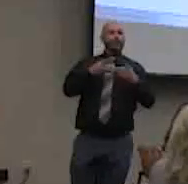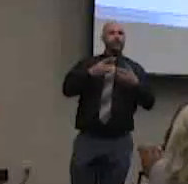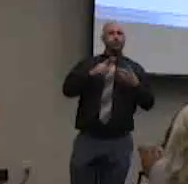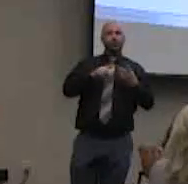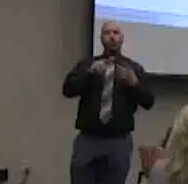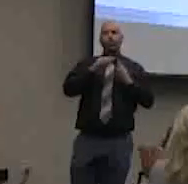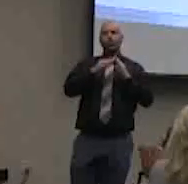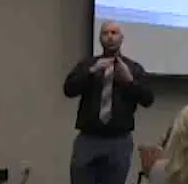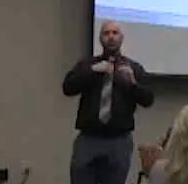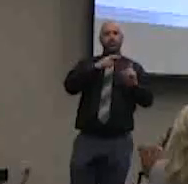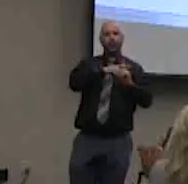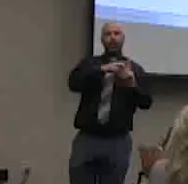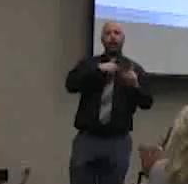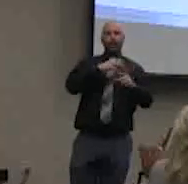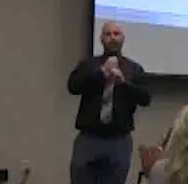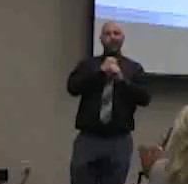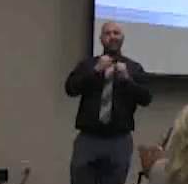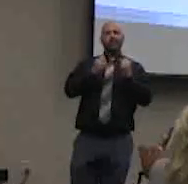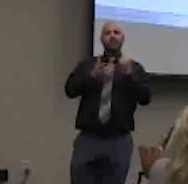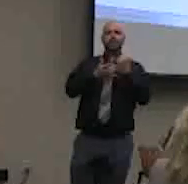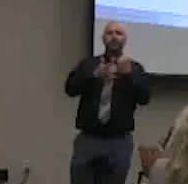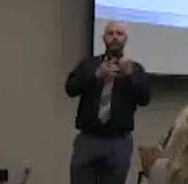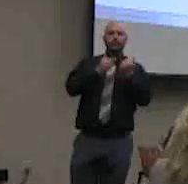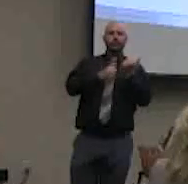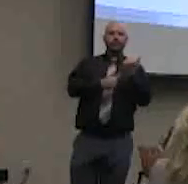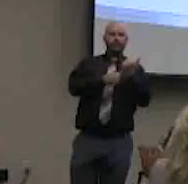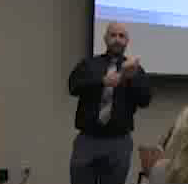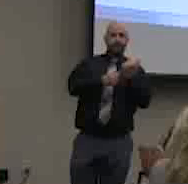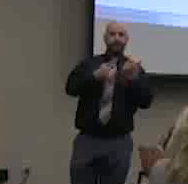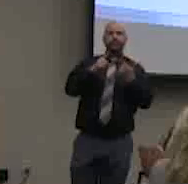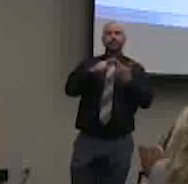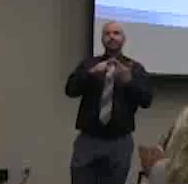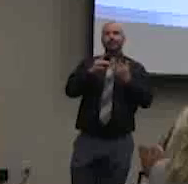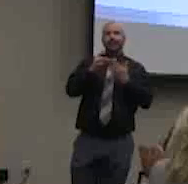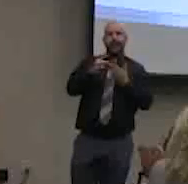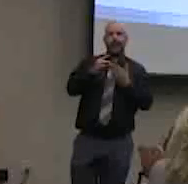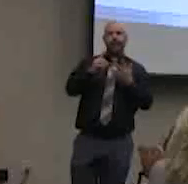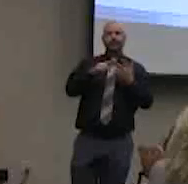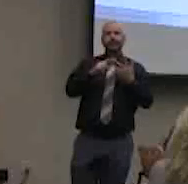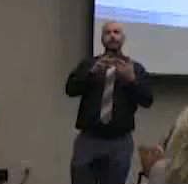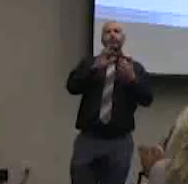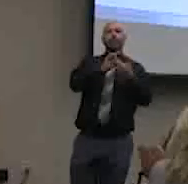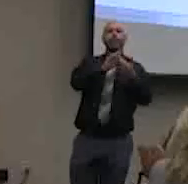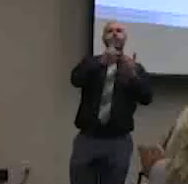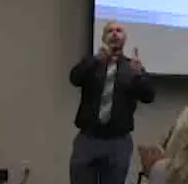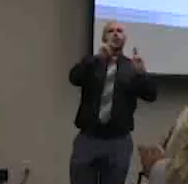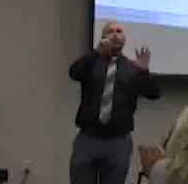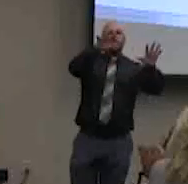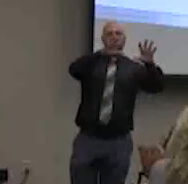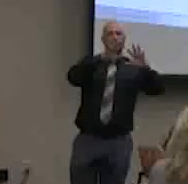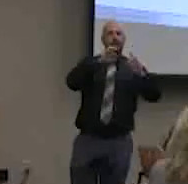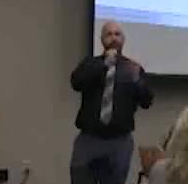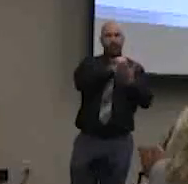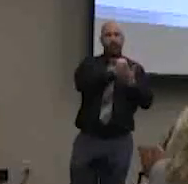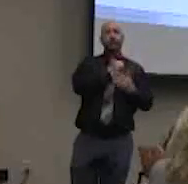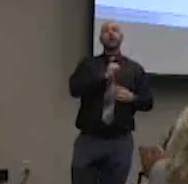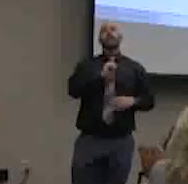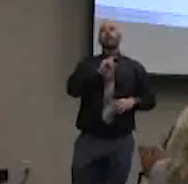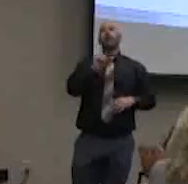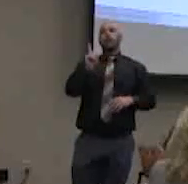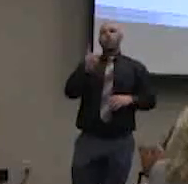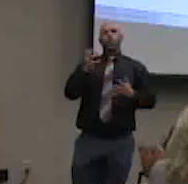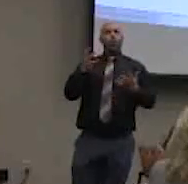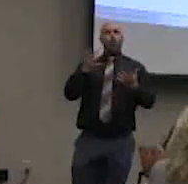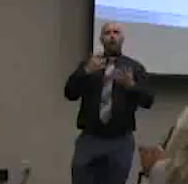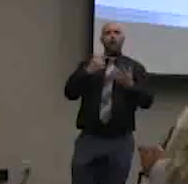technical assistance, I'm going to get guidance, I get to connect with others, that's helpful on its own. What else am I applying? So there are some